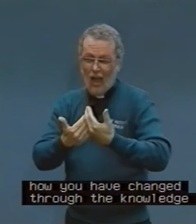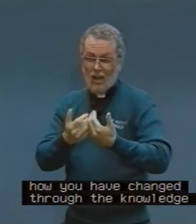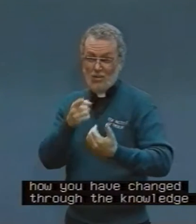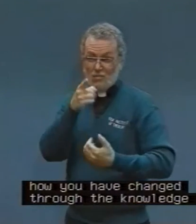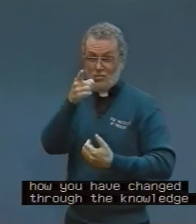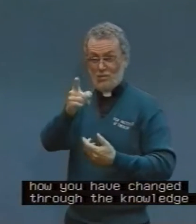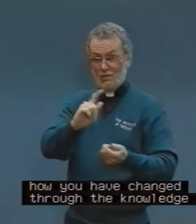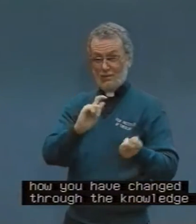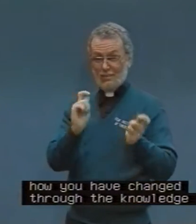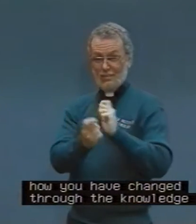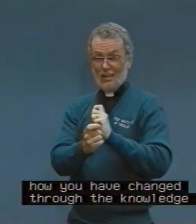the knowledge